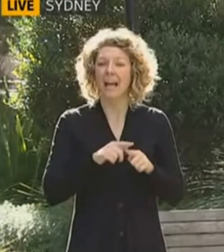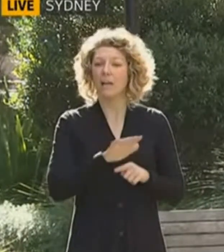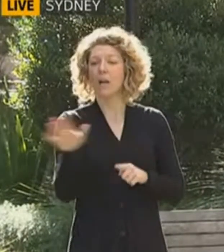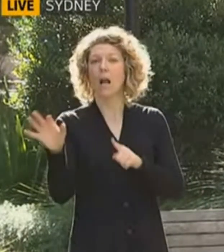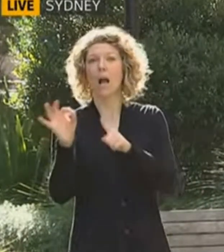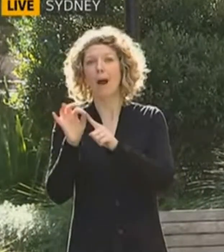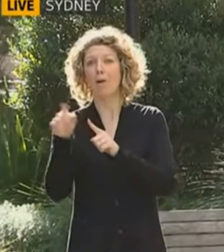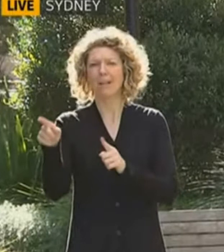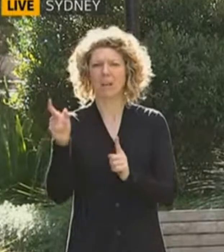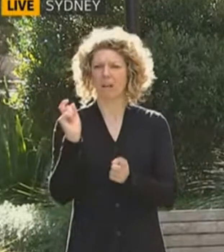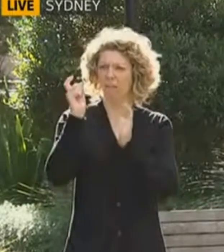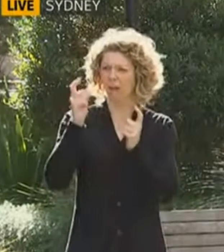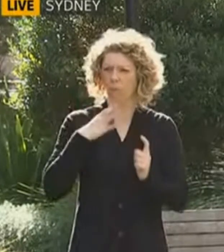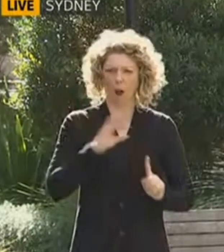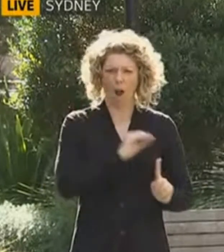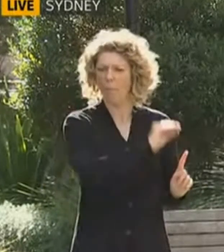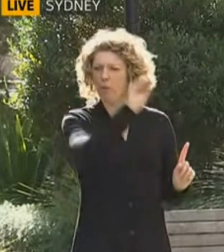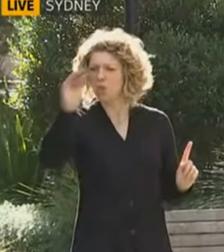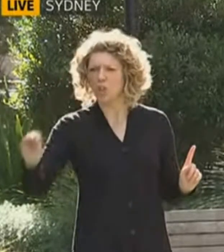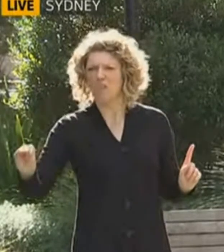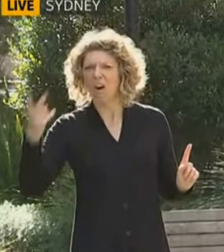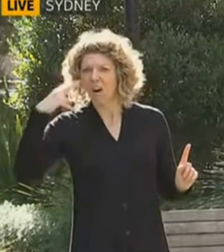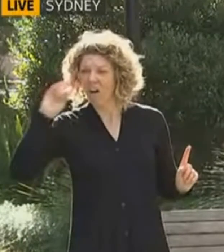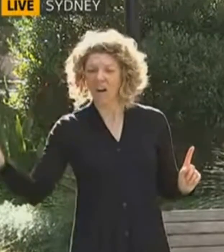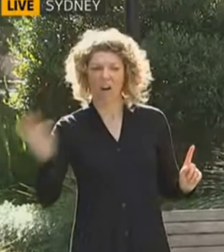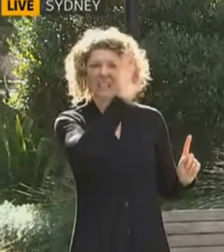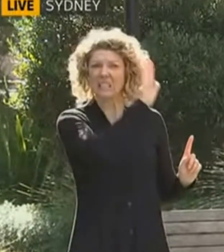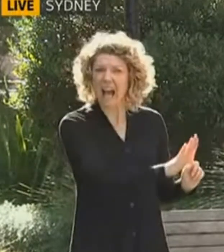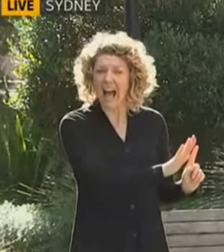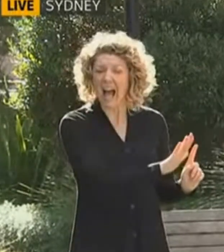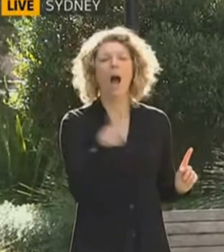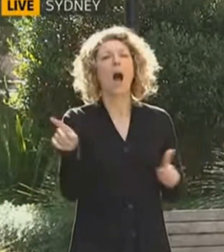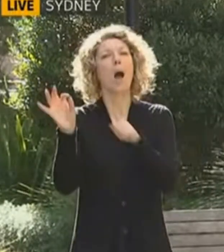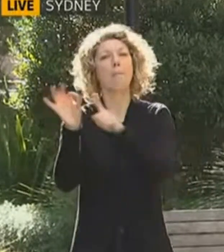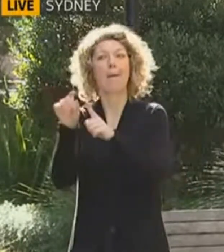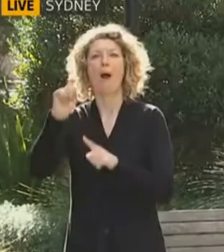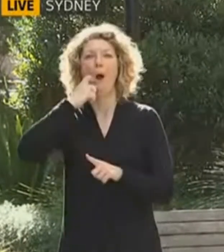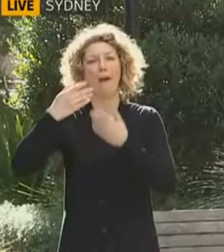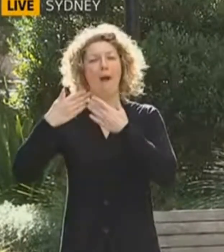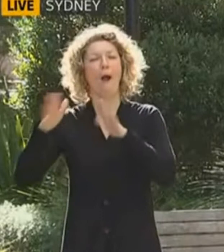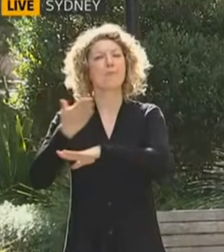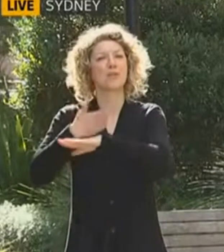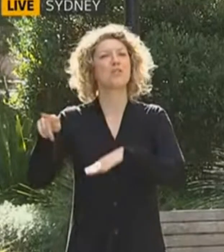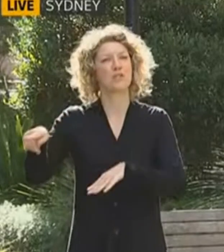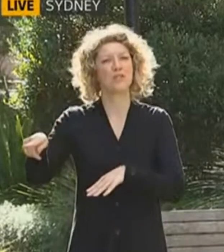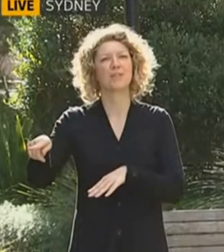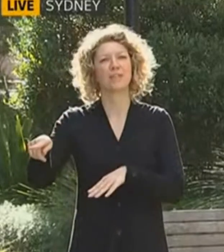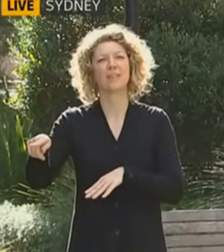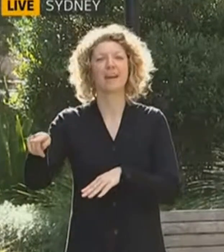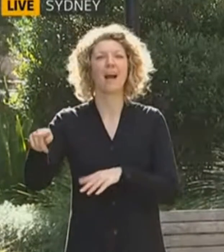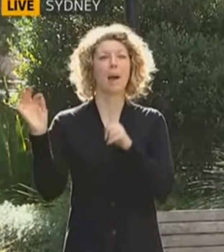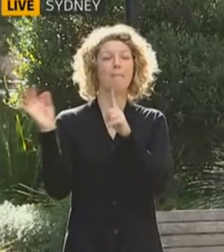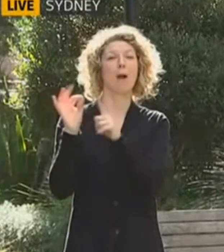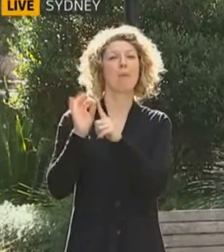Parramatta, they will have an iconic cultural institution, the likes of which has not been seen. The Science and Technology Powerhouse